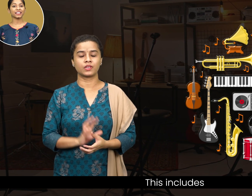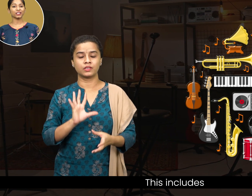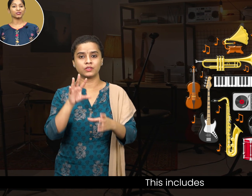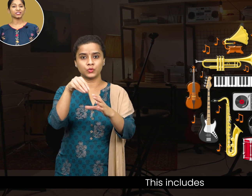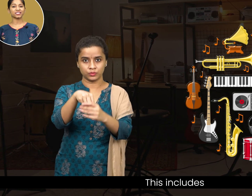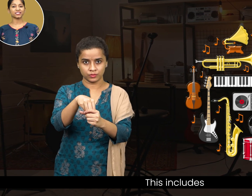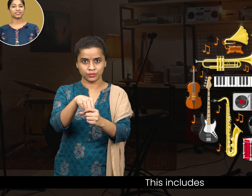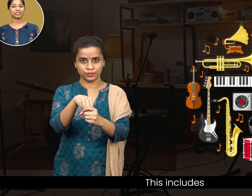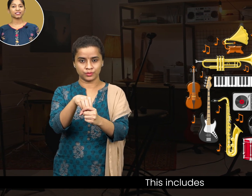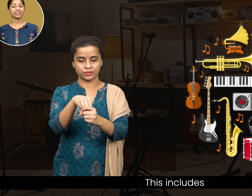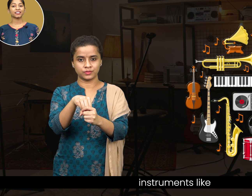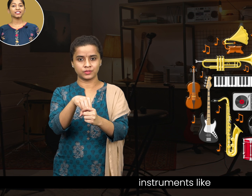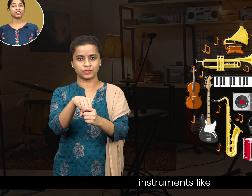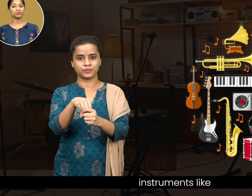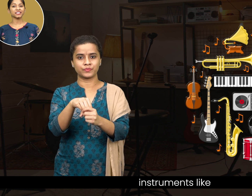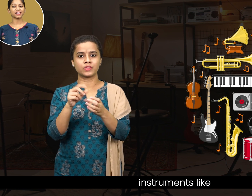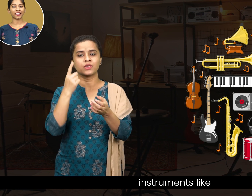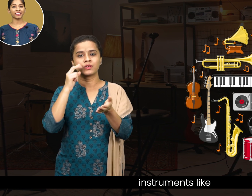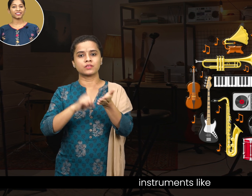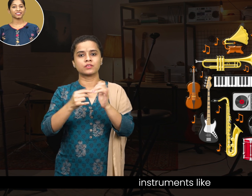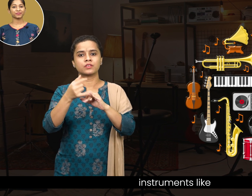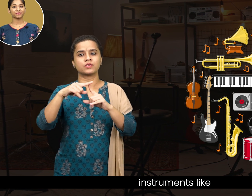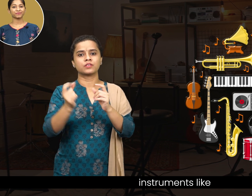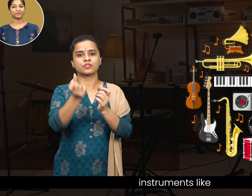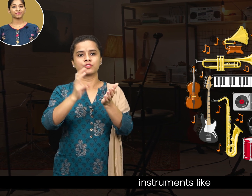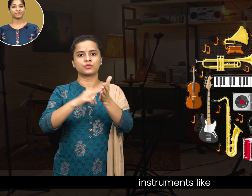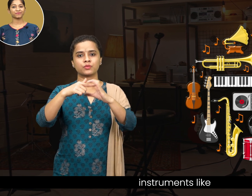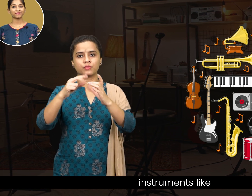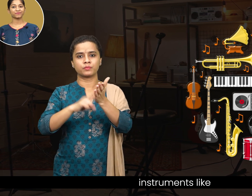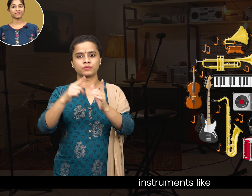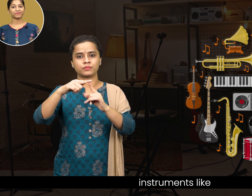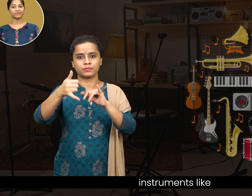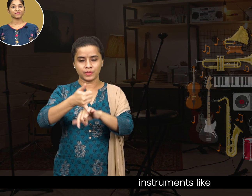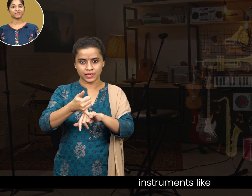This includes instruments like